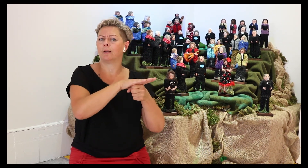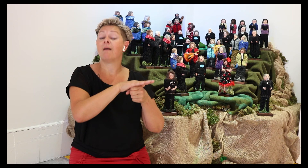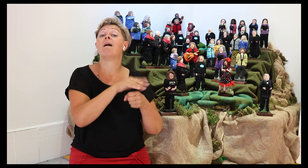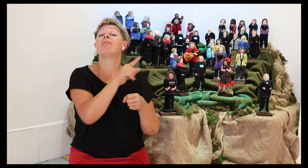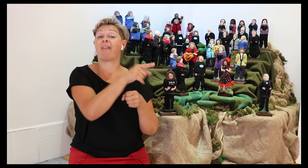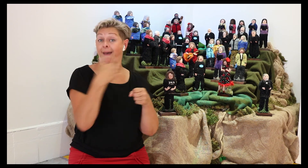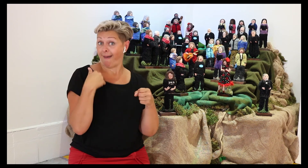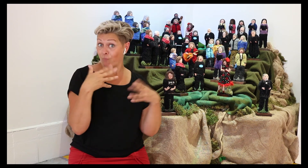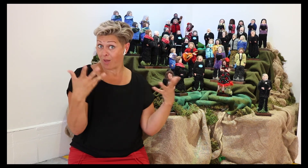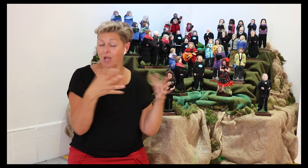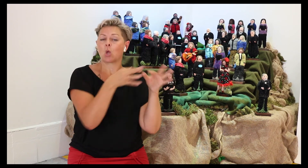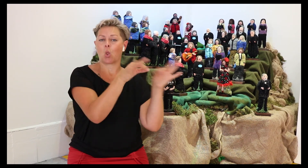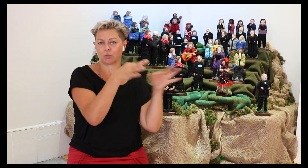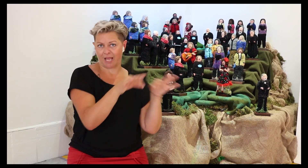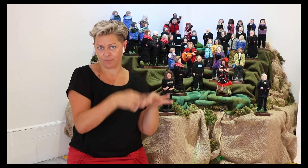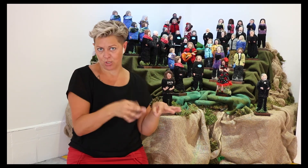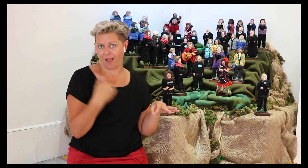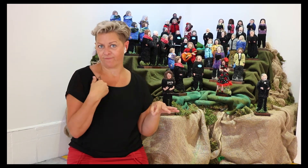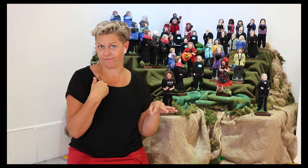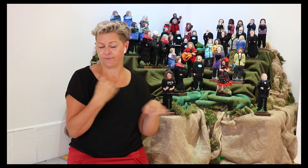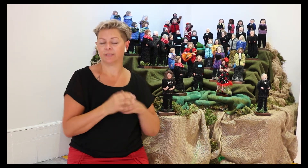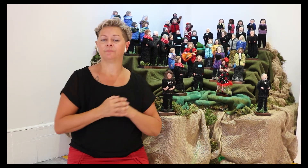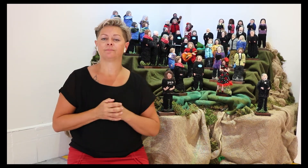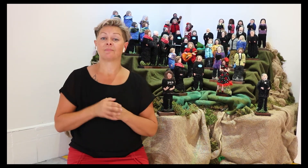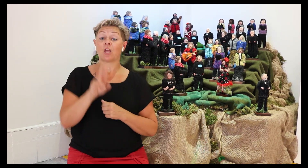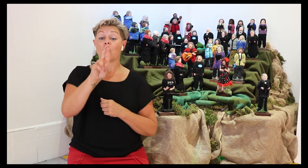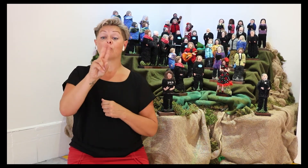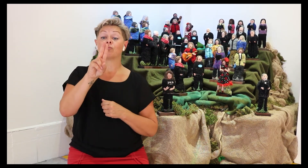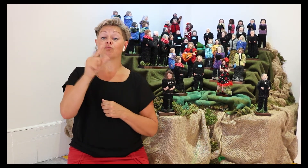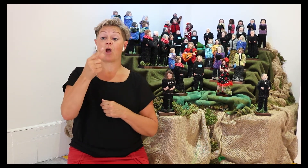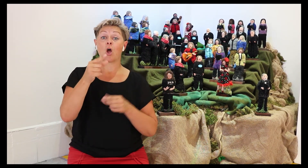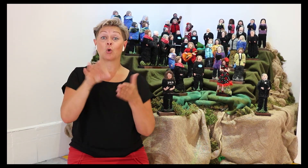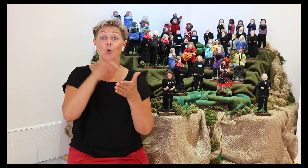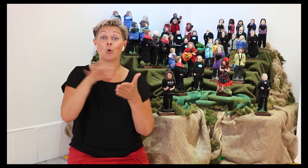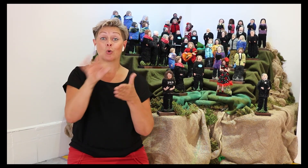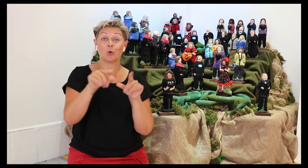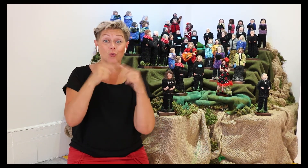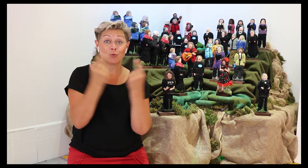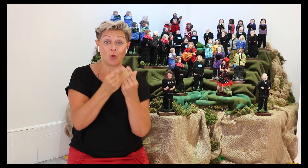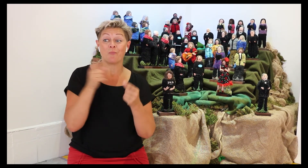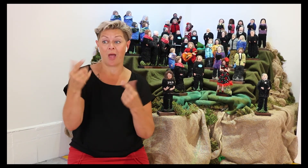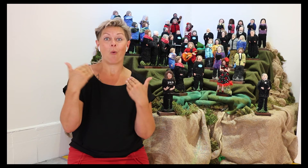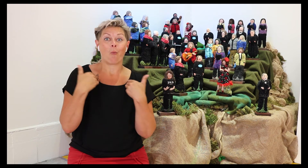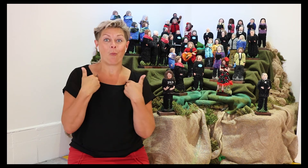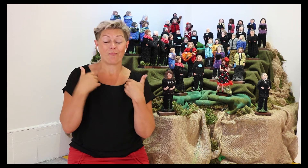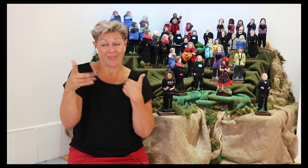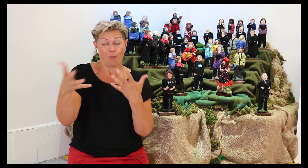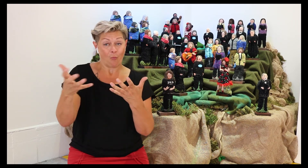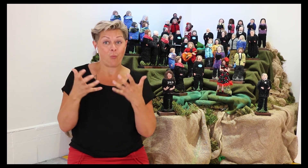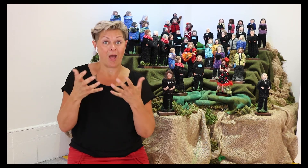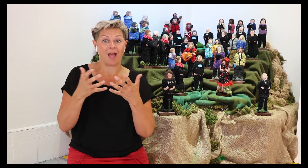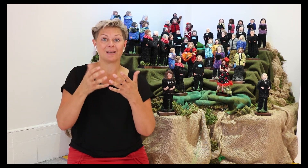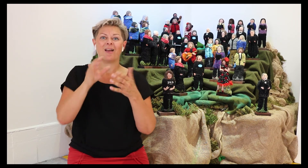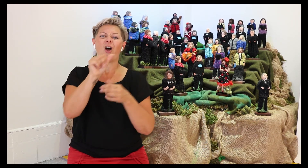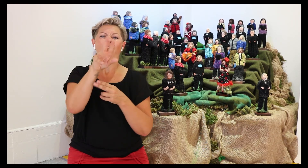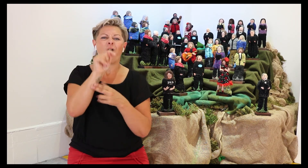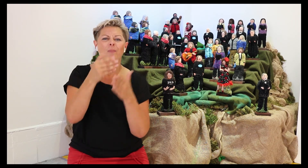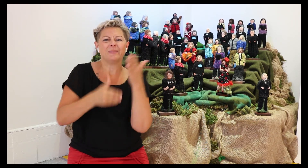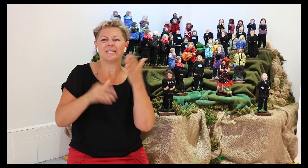accompanied with closed captioning. Our rug hooking group set out to create a textile art piece in the form of